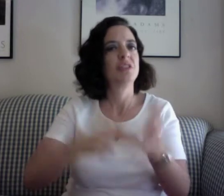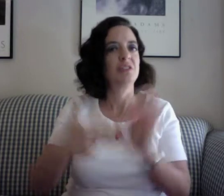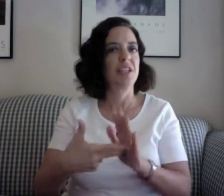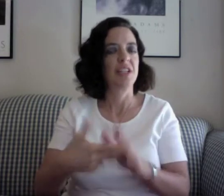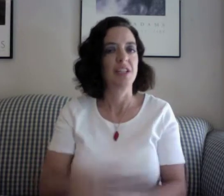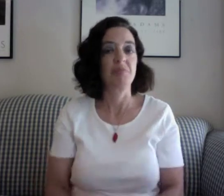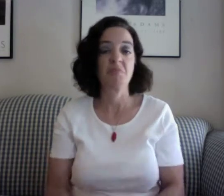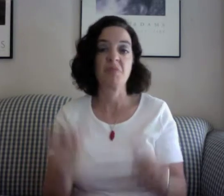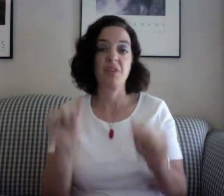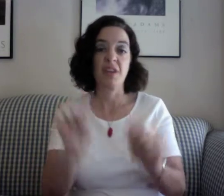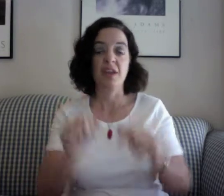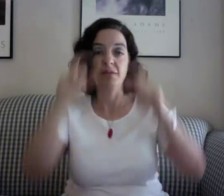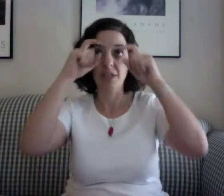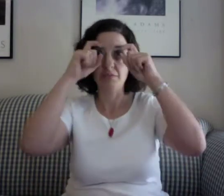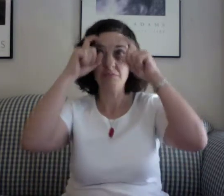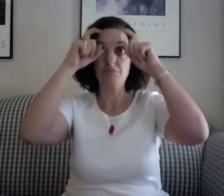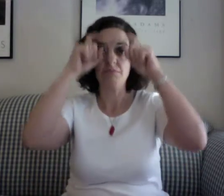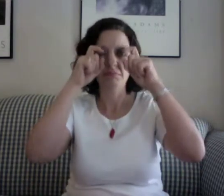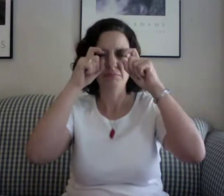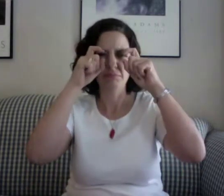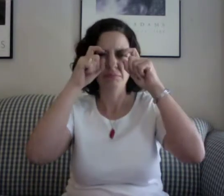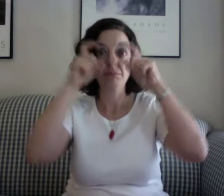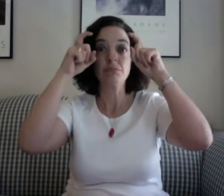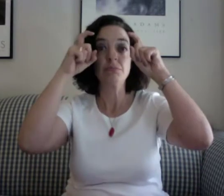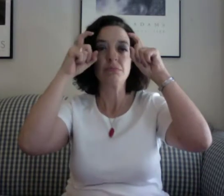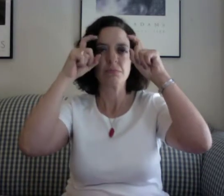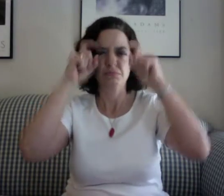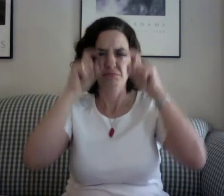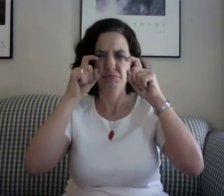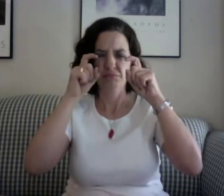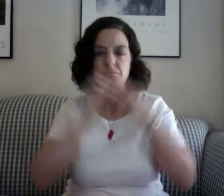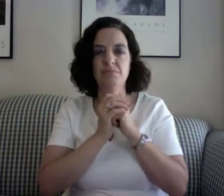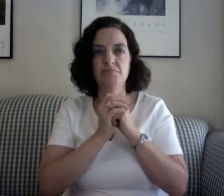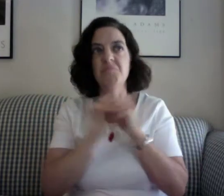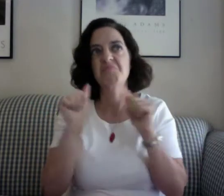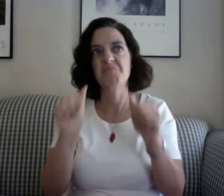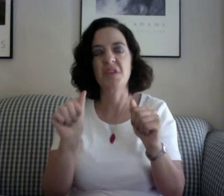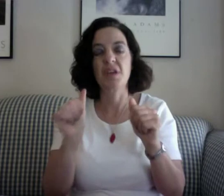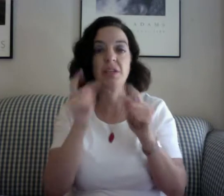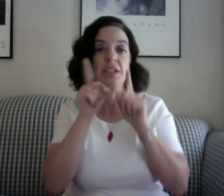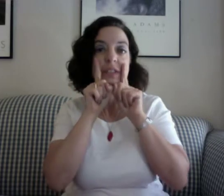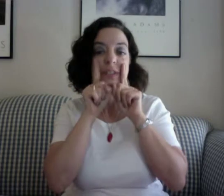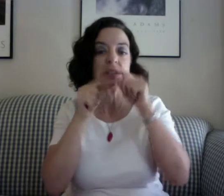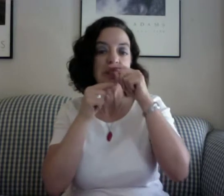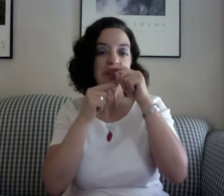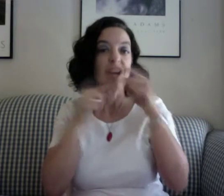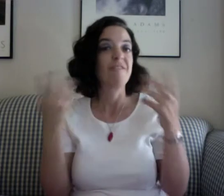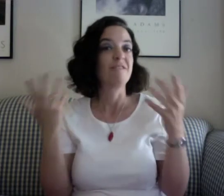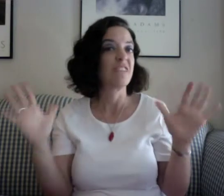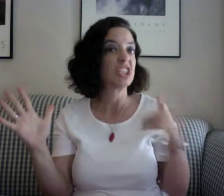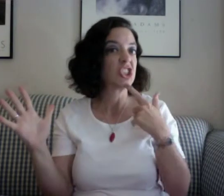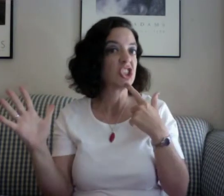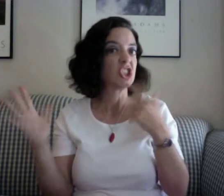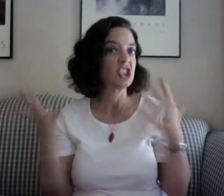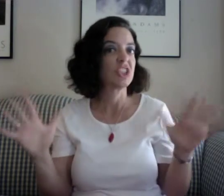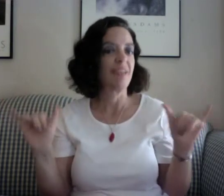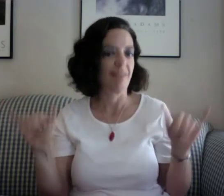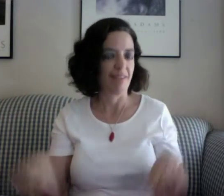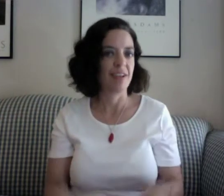show their full meaning. It can be the movement of your eyebrows, like whether they're up or down. It can be a mouth morpheme, like when you